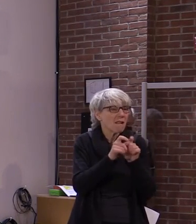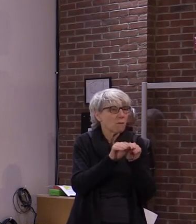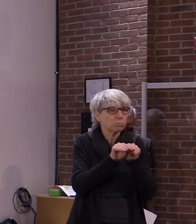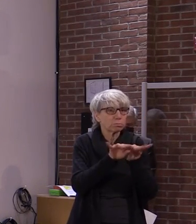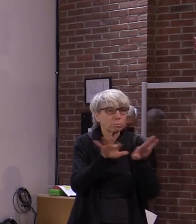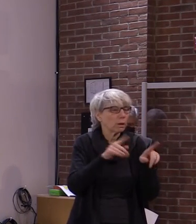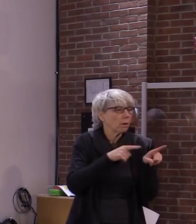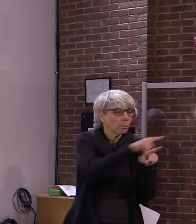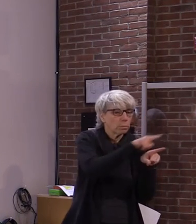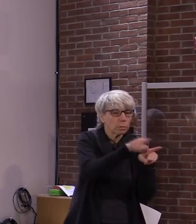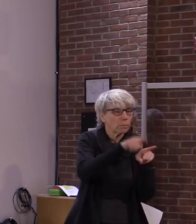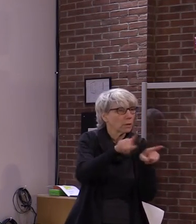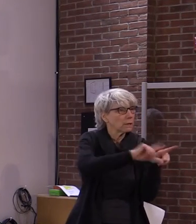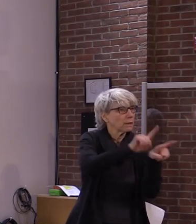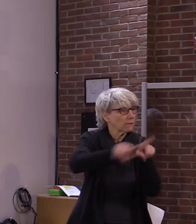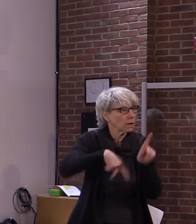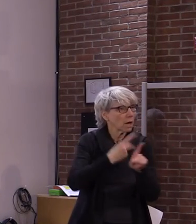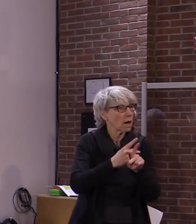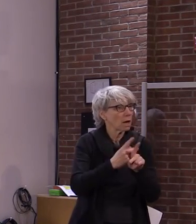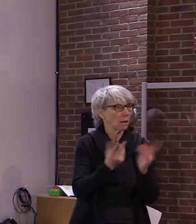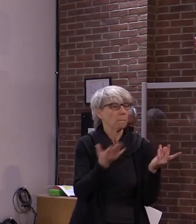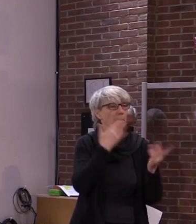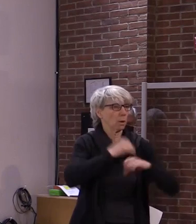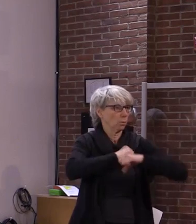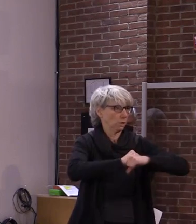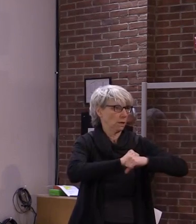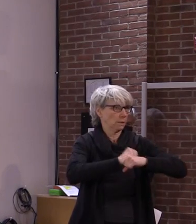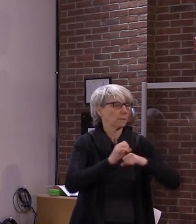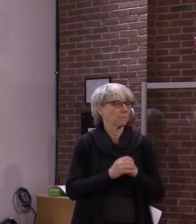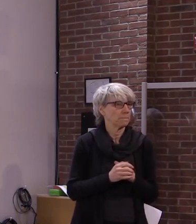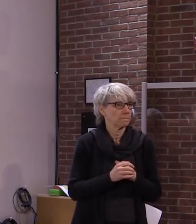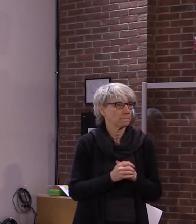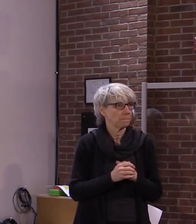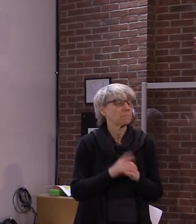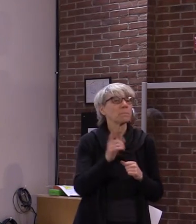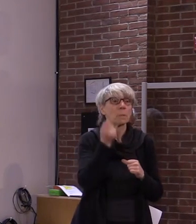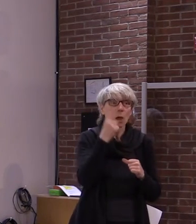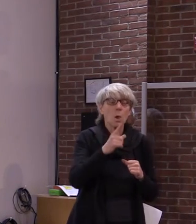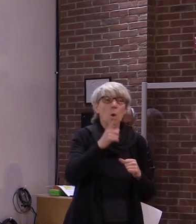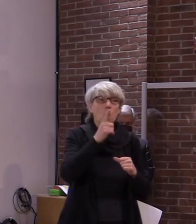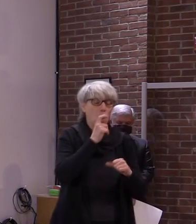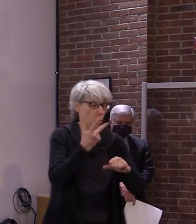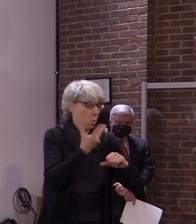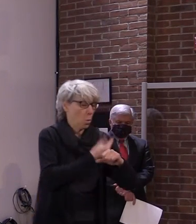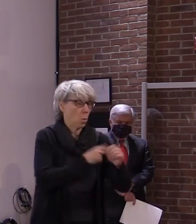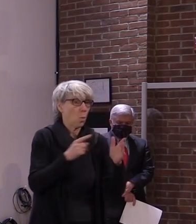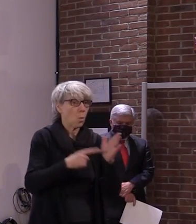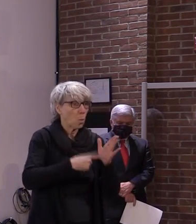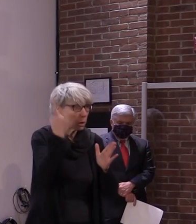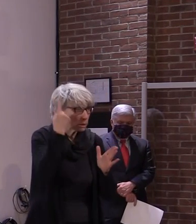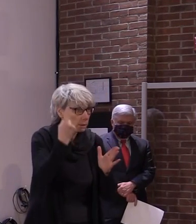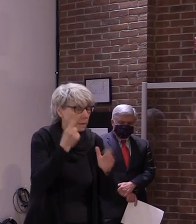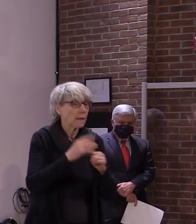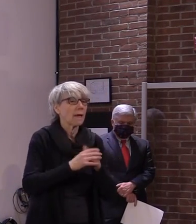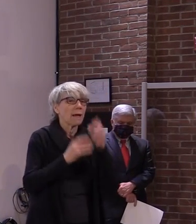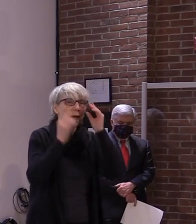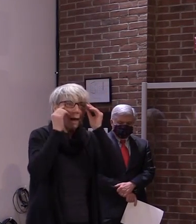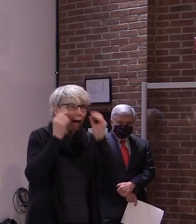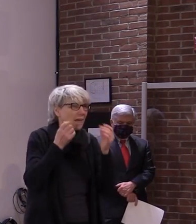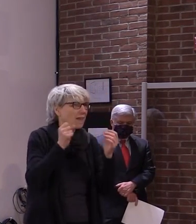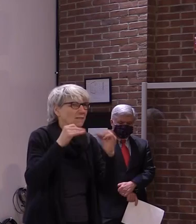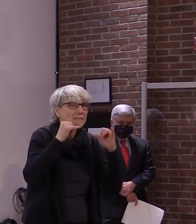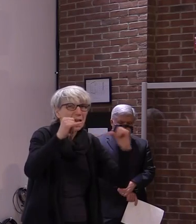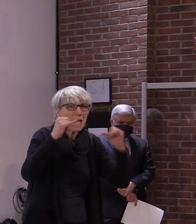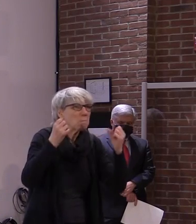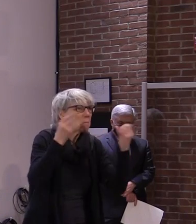partially vaccinated, for example, getting only one dose of a two-dose vaccine, could increase the risk of vaccine-resistant variants